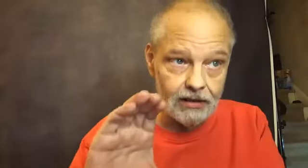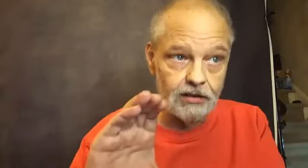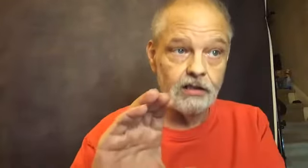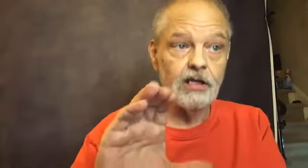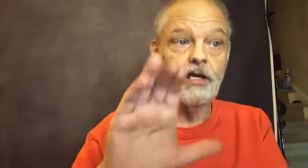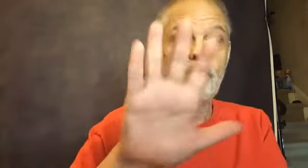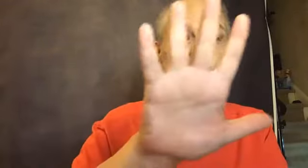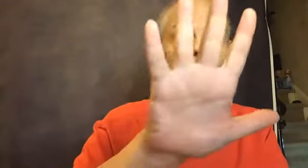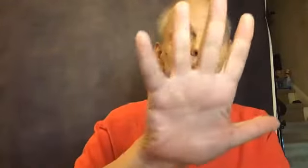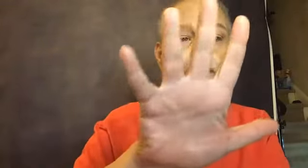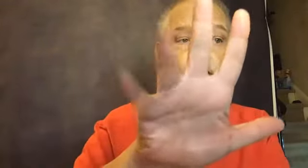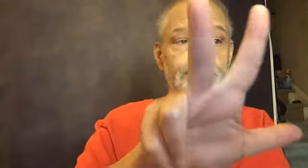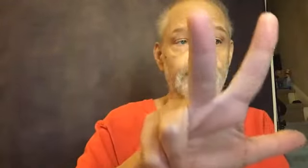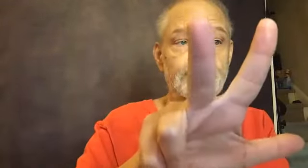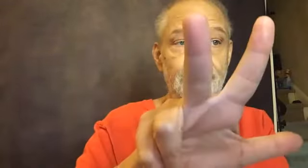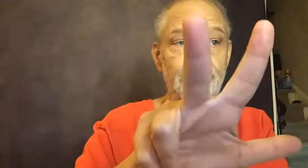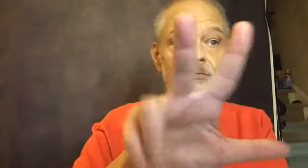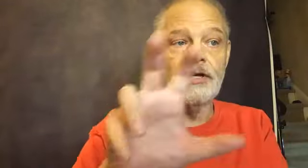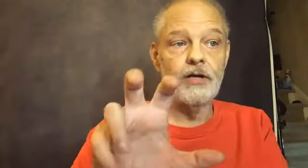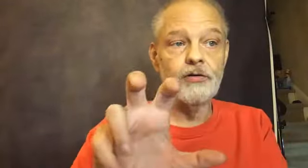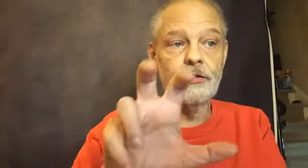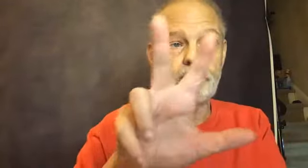3C, but you'll often see 300.